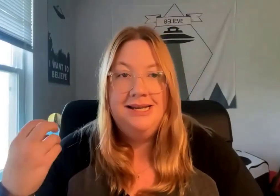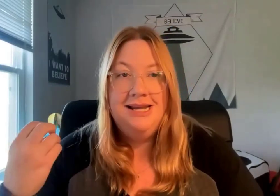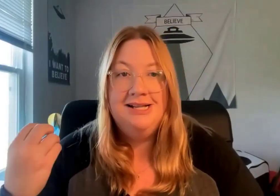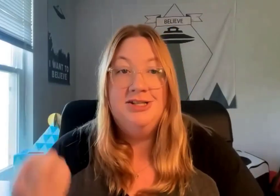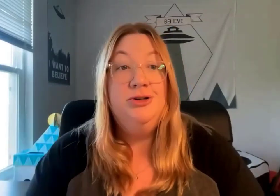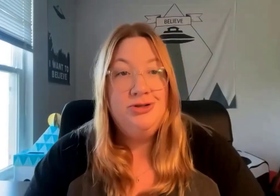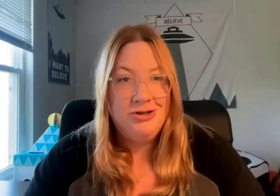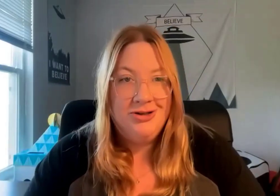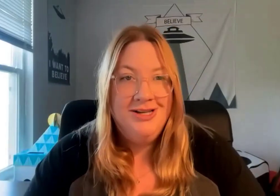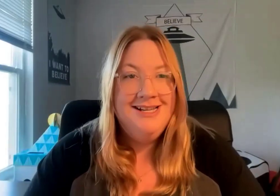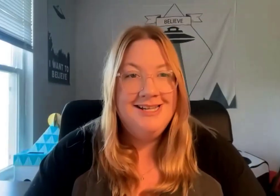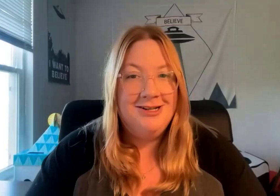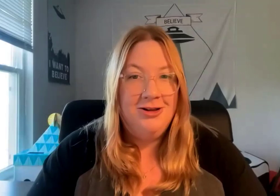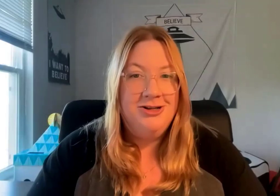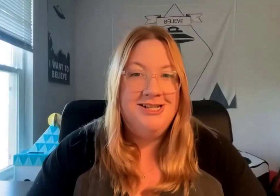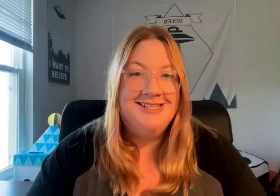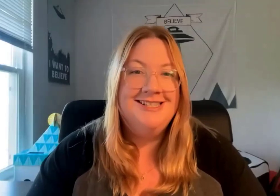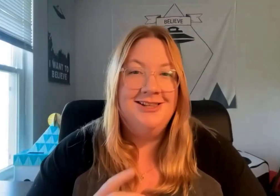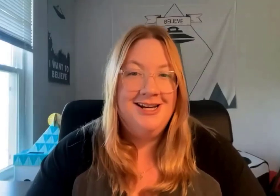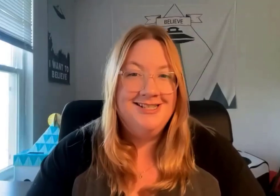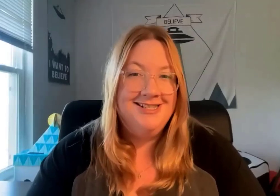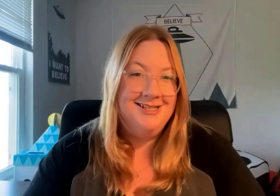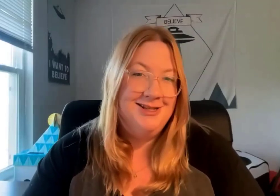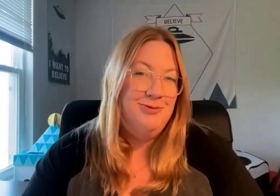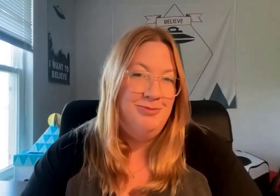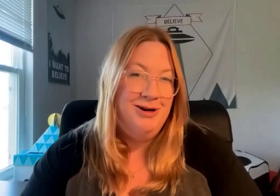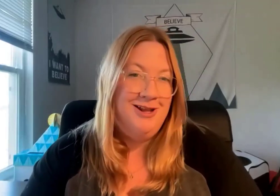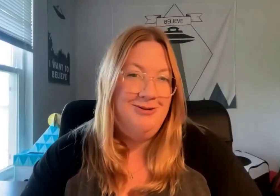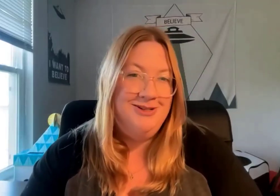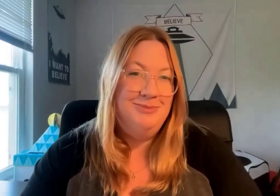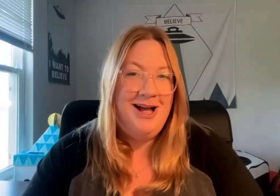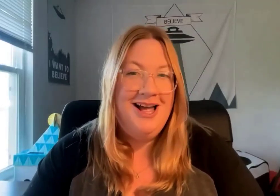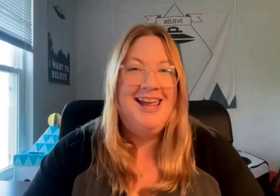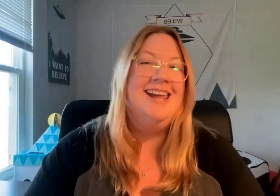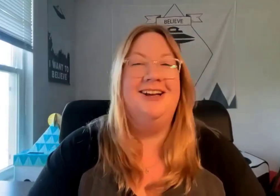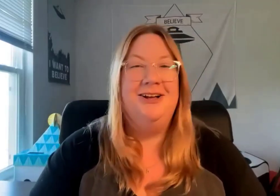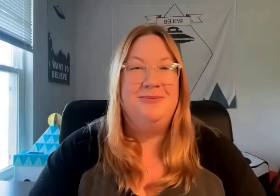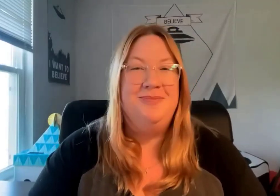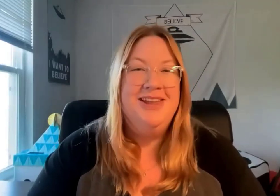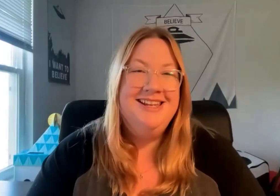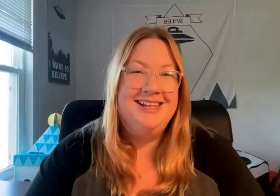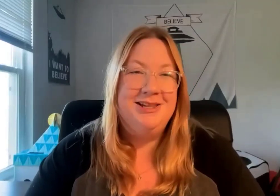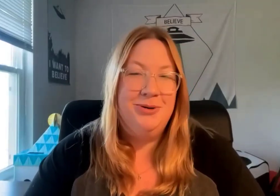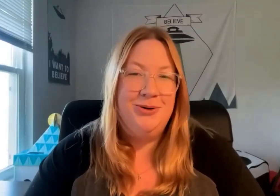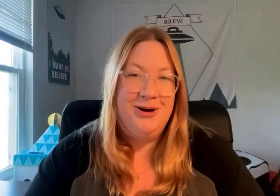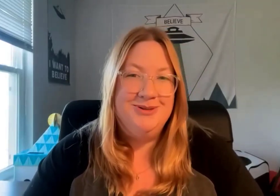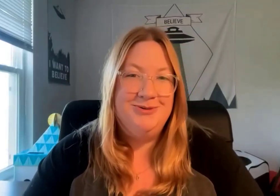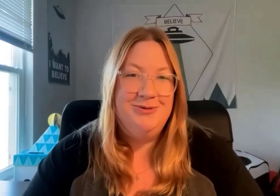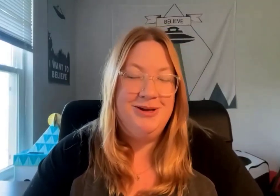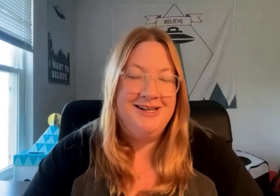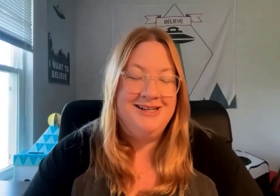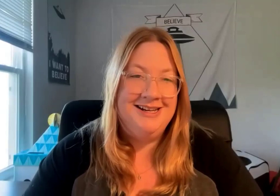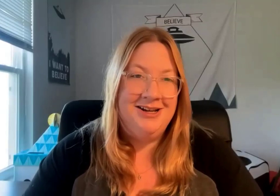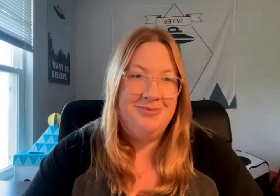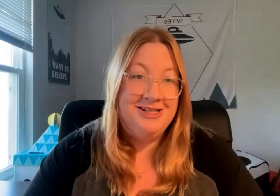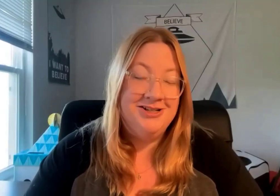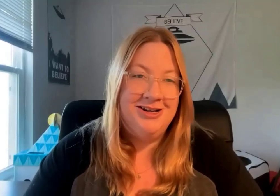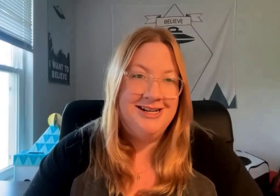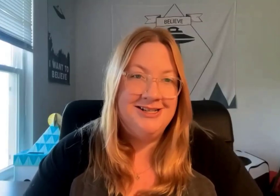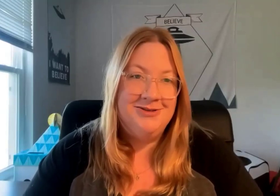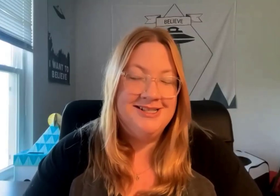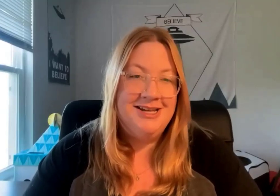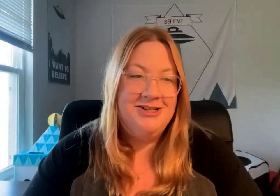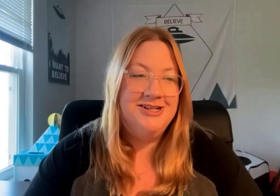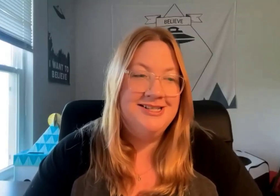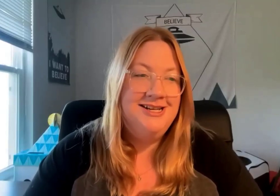And institutional technologies, the licenses that we've been allowed to buy, like the programs we've been